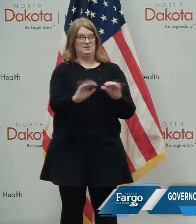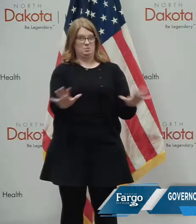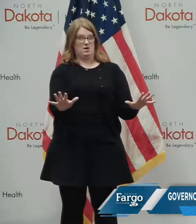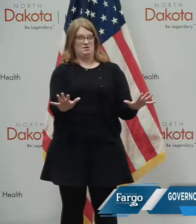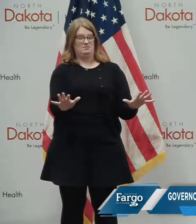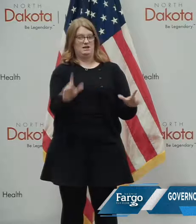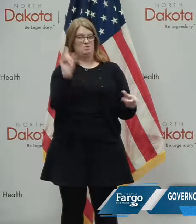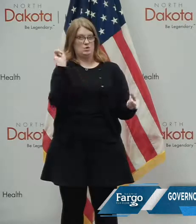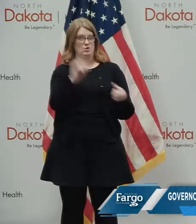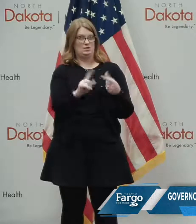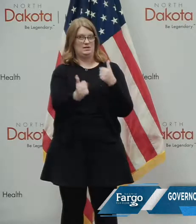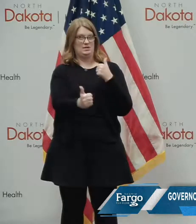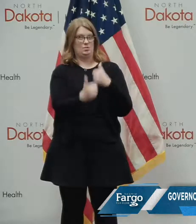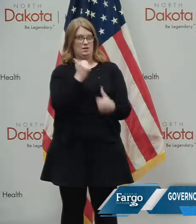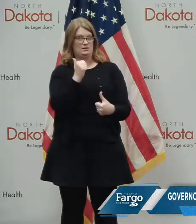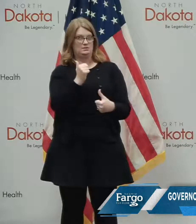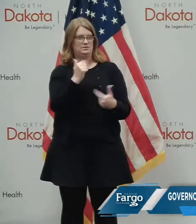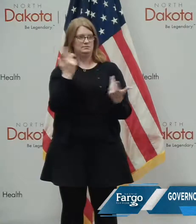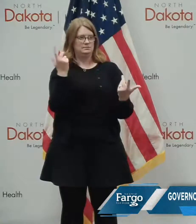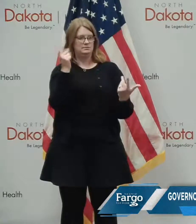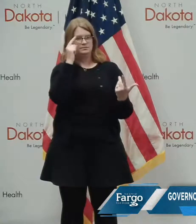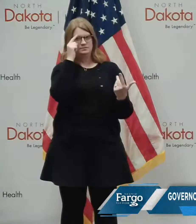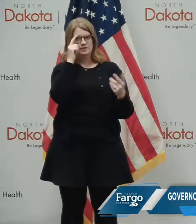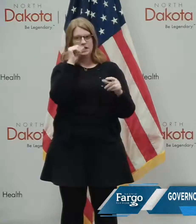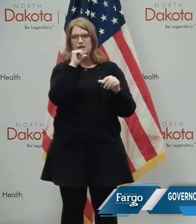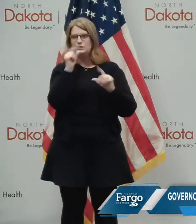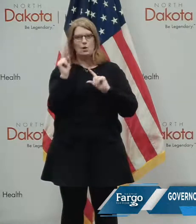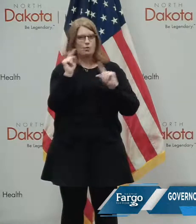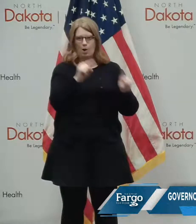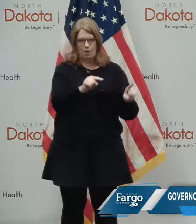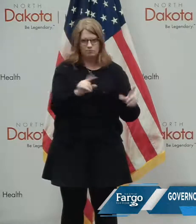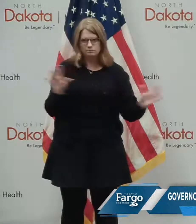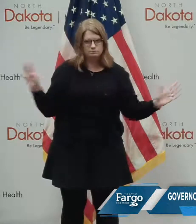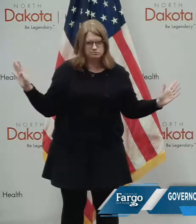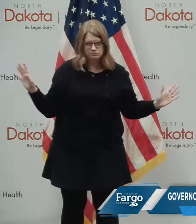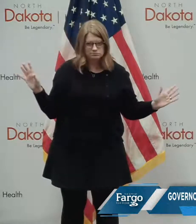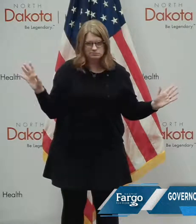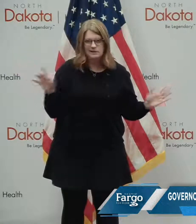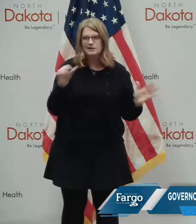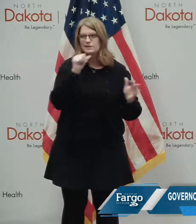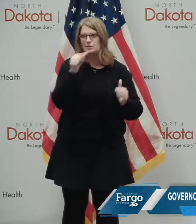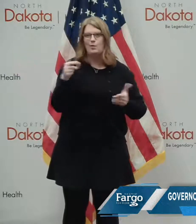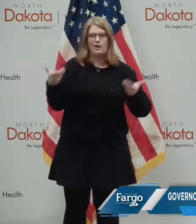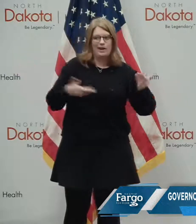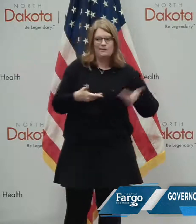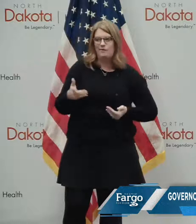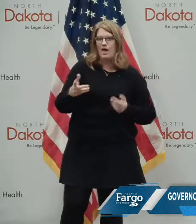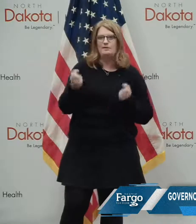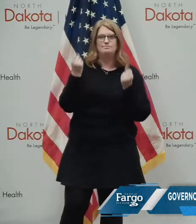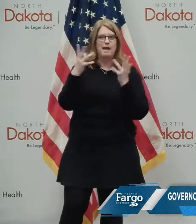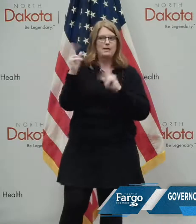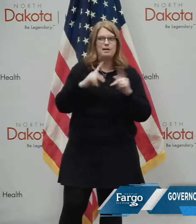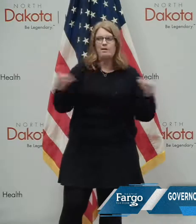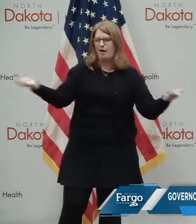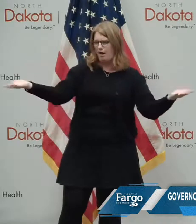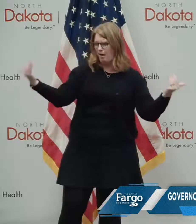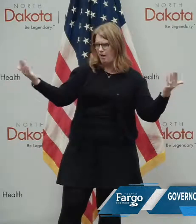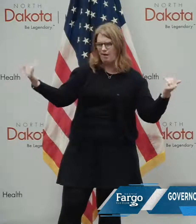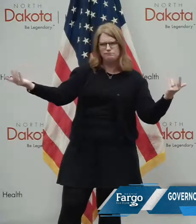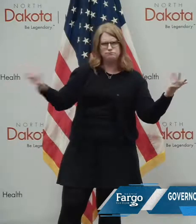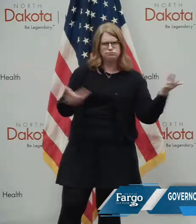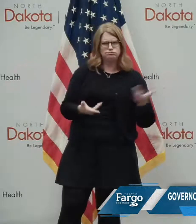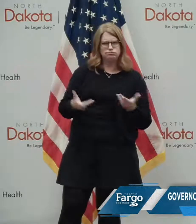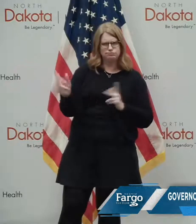again, avoid hosting or attending those kinds of things. It could be something that could really help us turn the corner more quickly